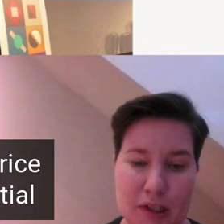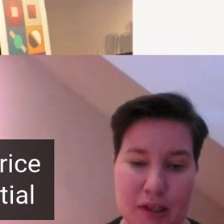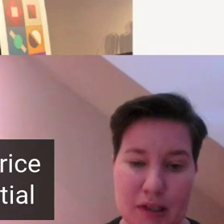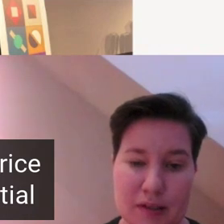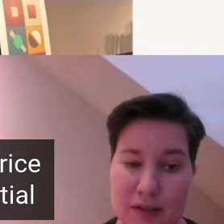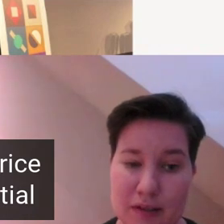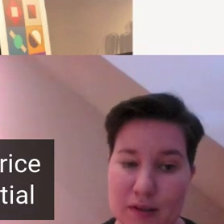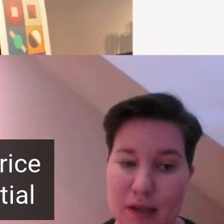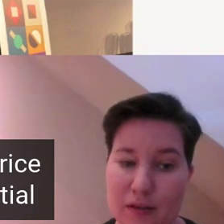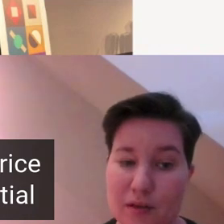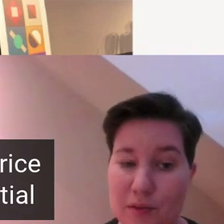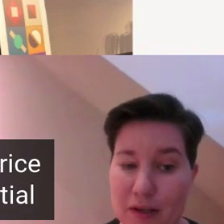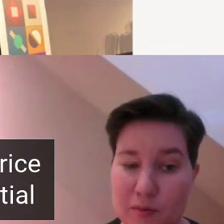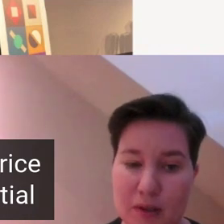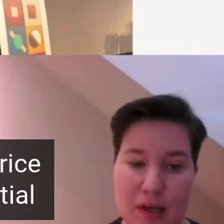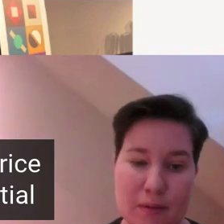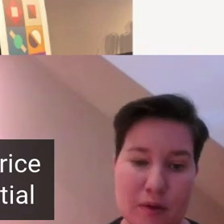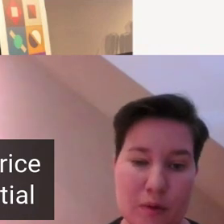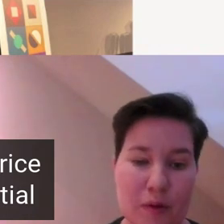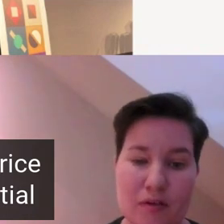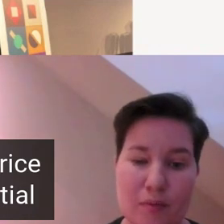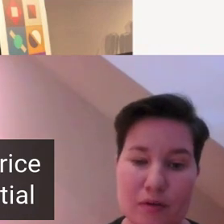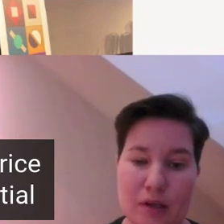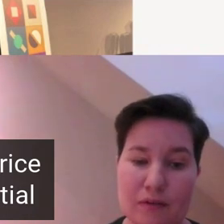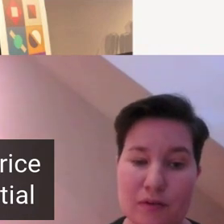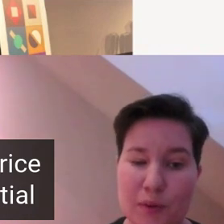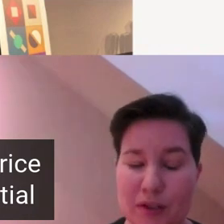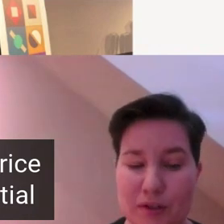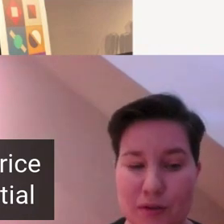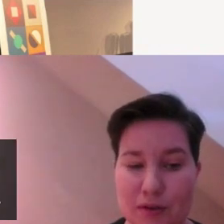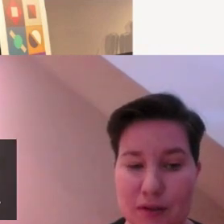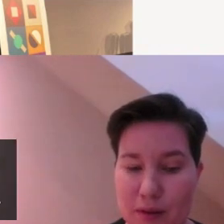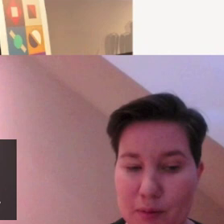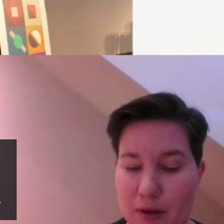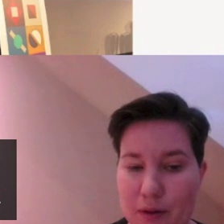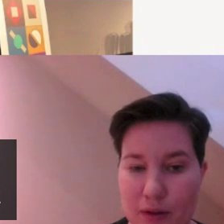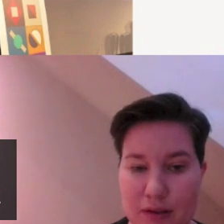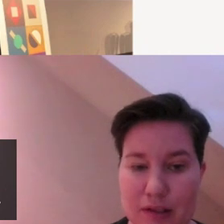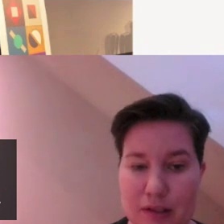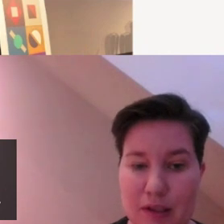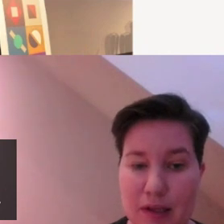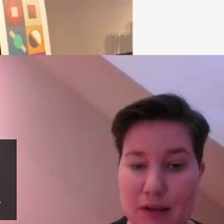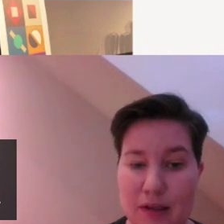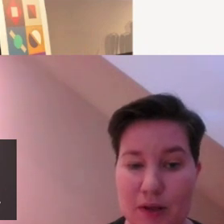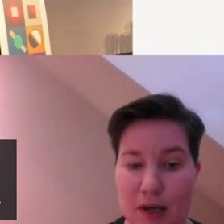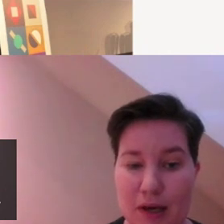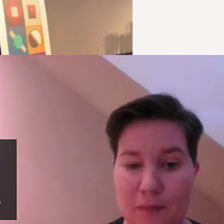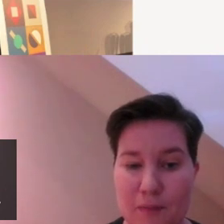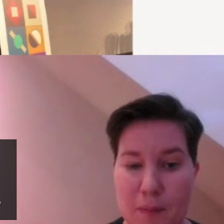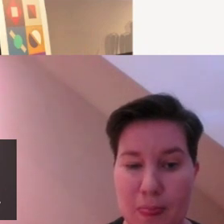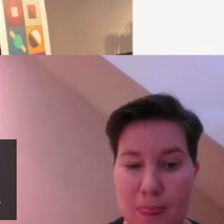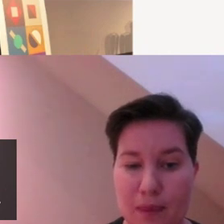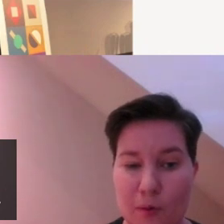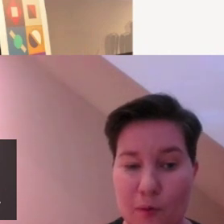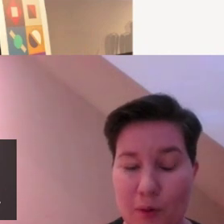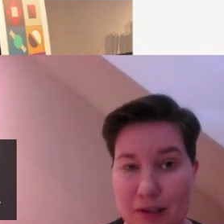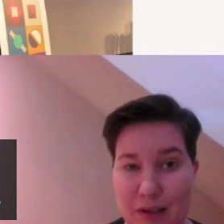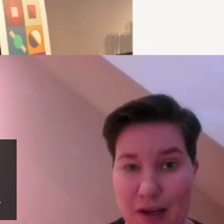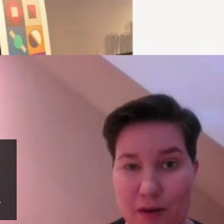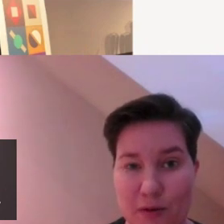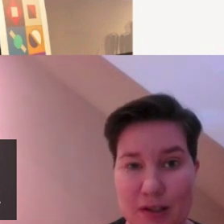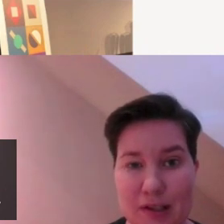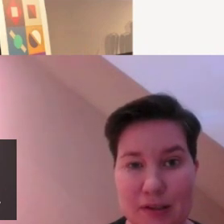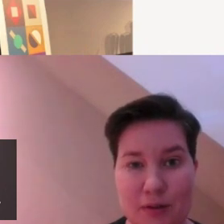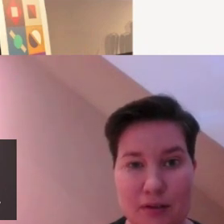approach, DSUK has thrice been named one of the most influential disabled-led organizations in the UK, winning